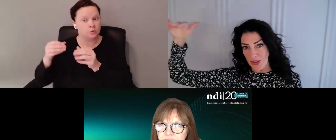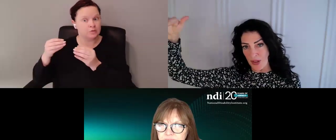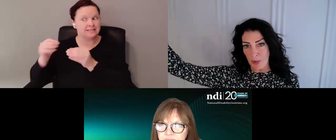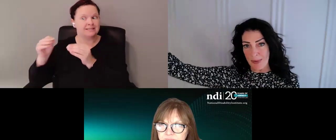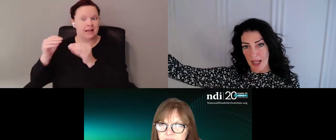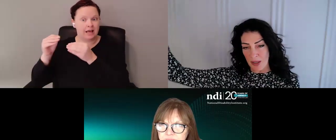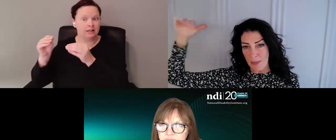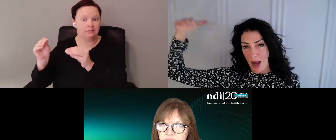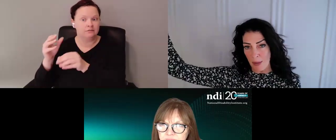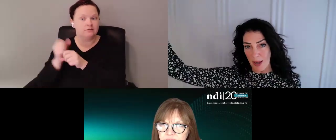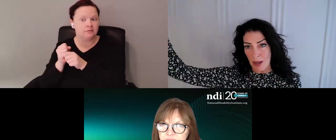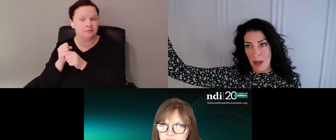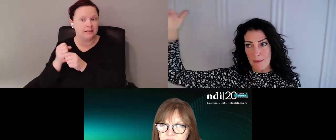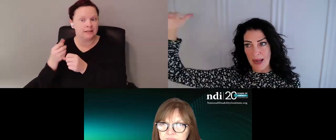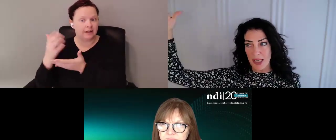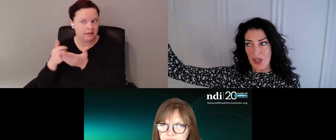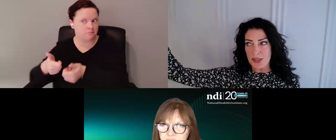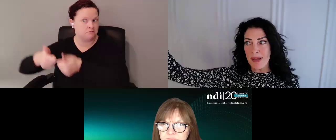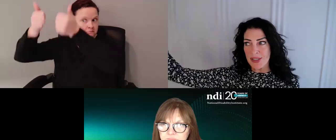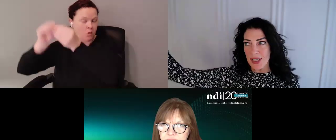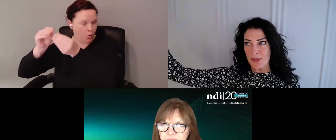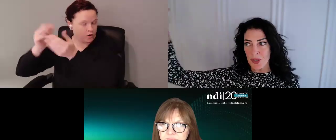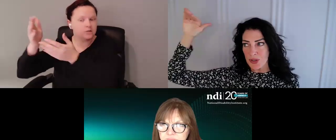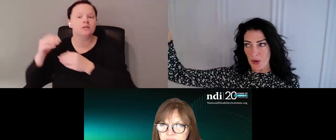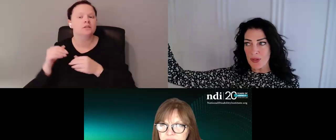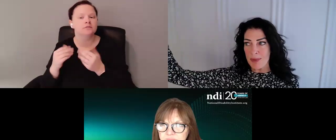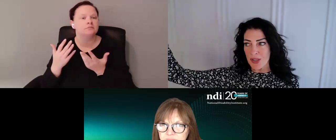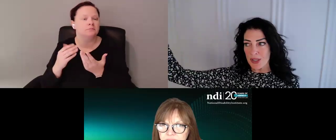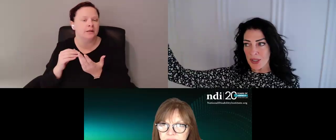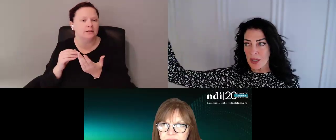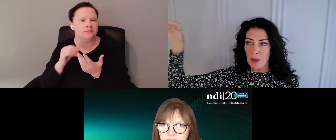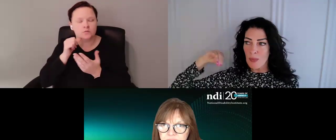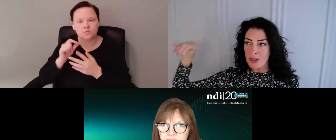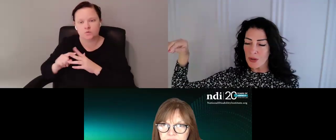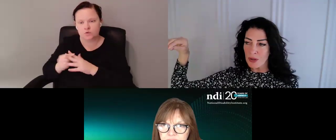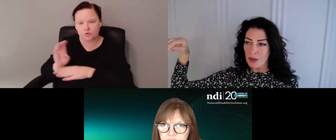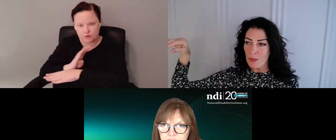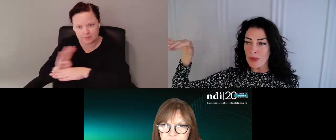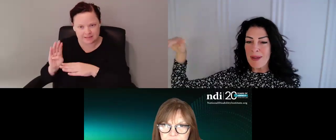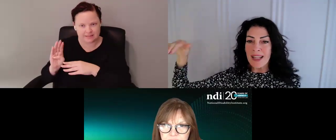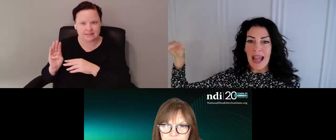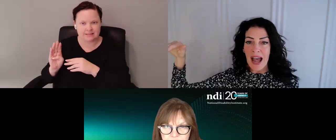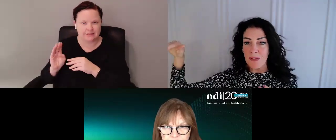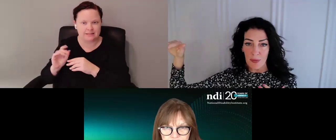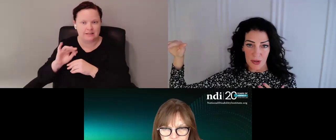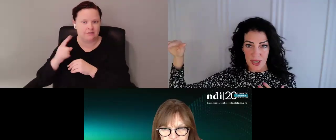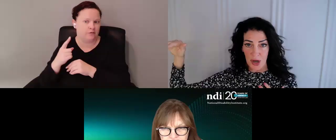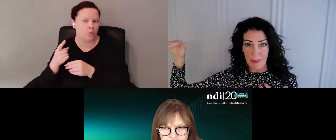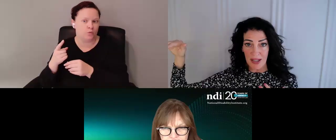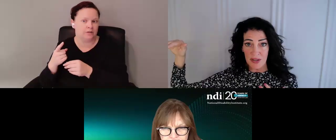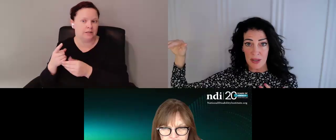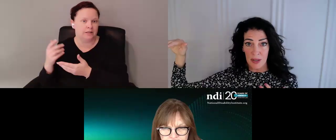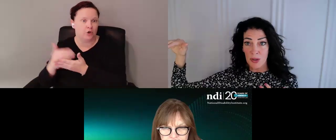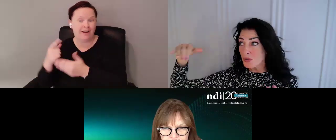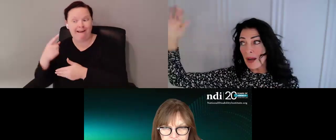to get that self-employment income up. But it doesn't make sense for you to start the business when you're only making half of what your day